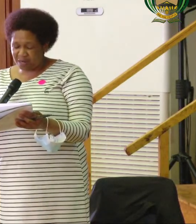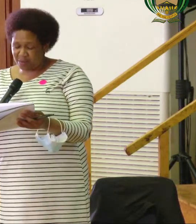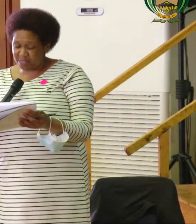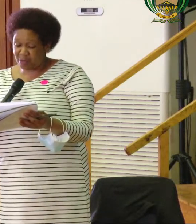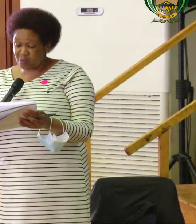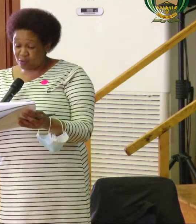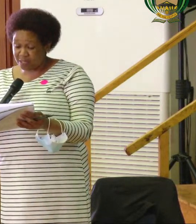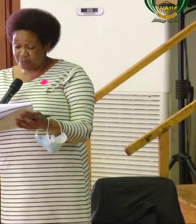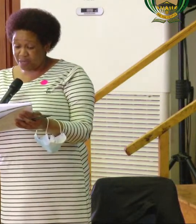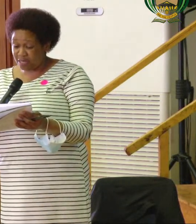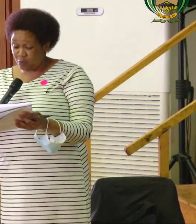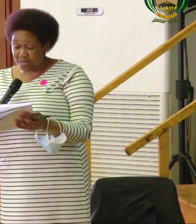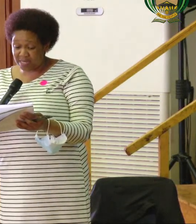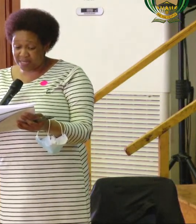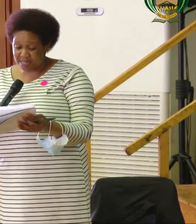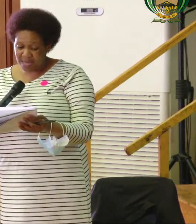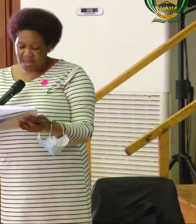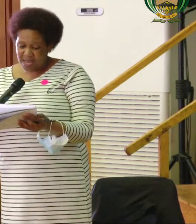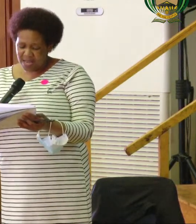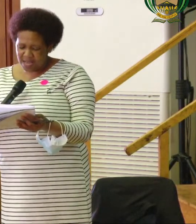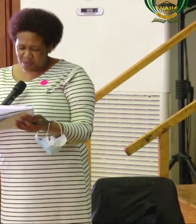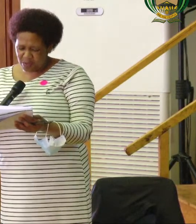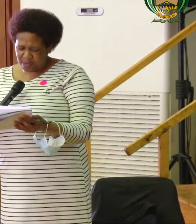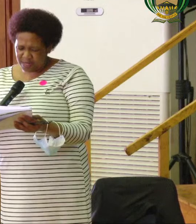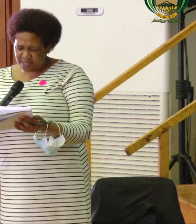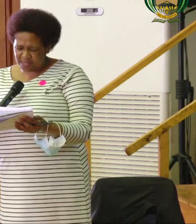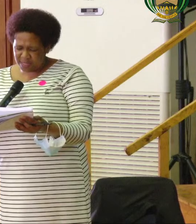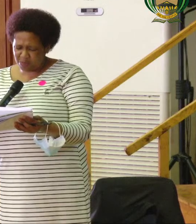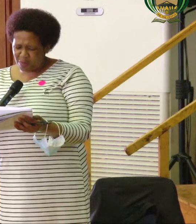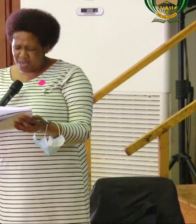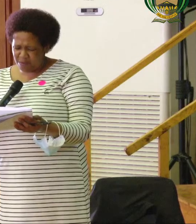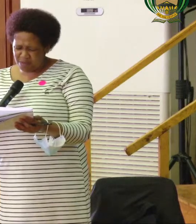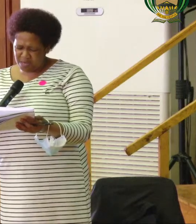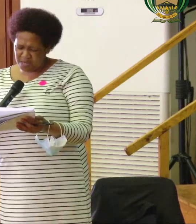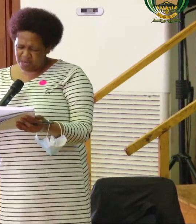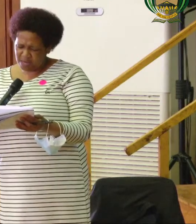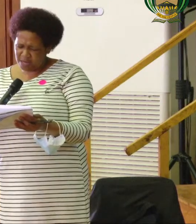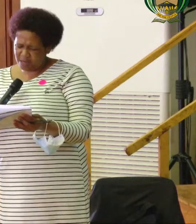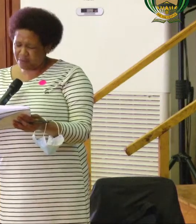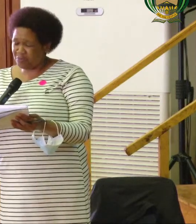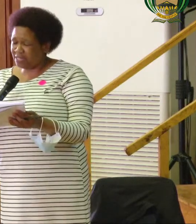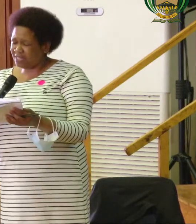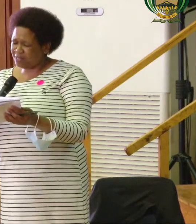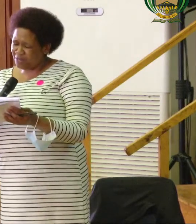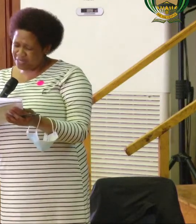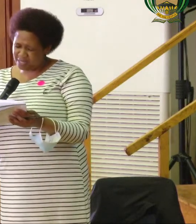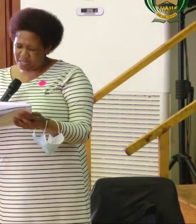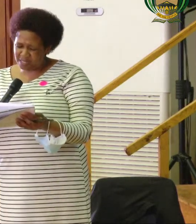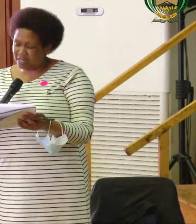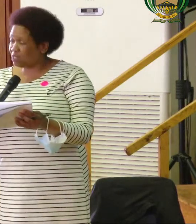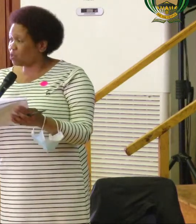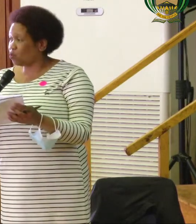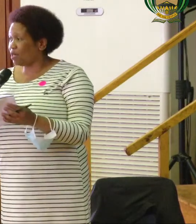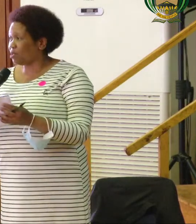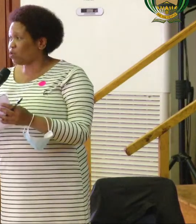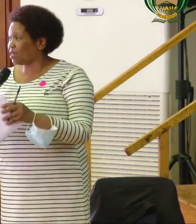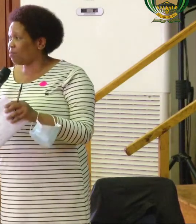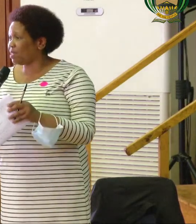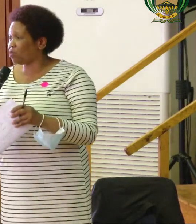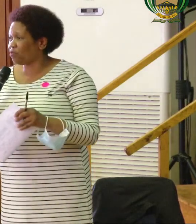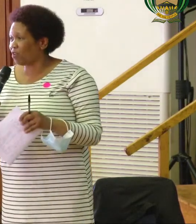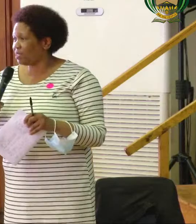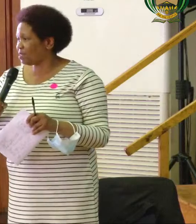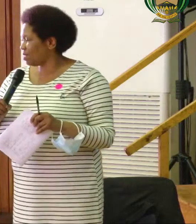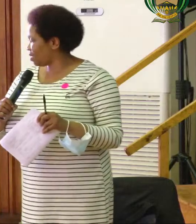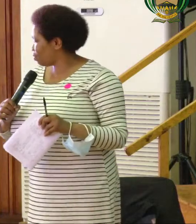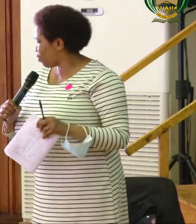in Parliament about Mosselbay, he wonders. And then he says maybe the independent candidates will do something